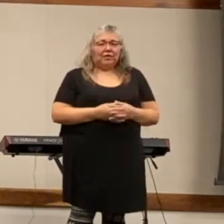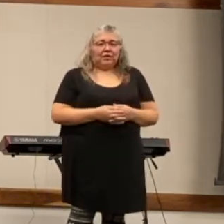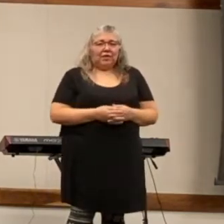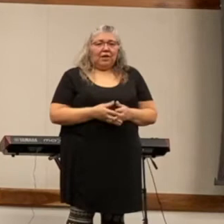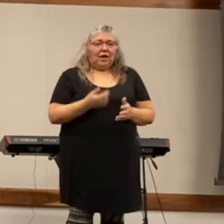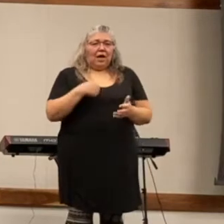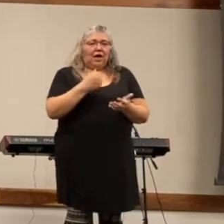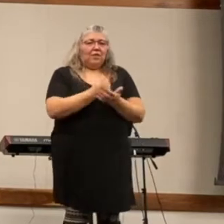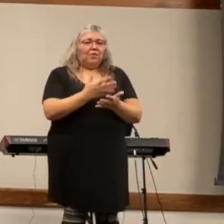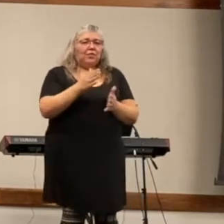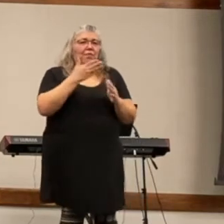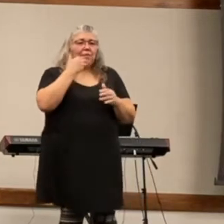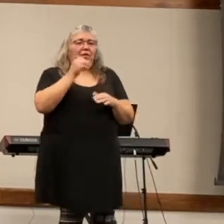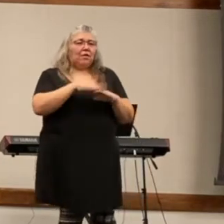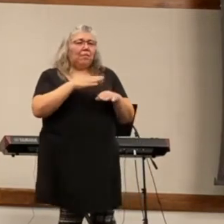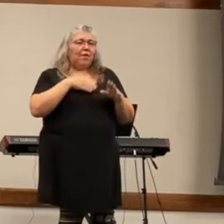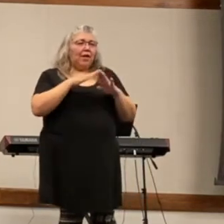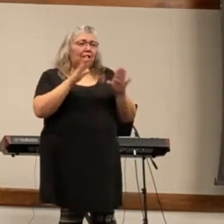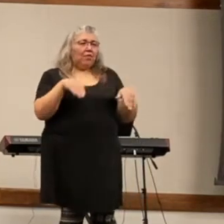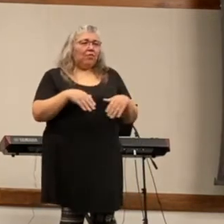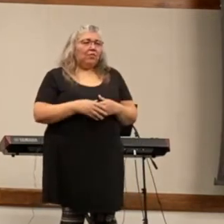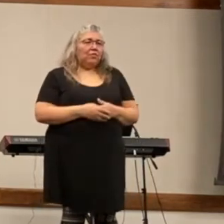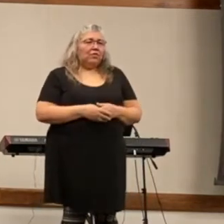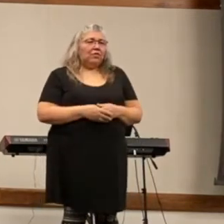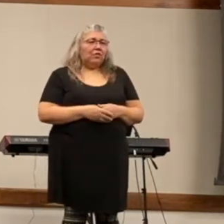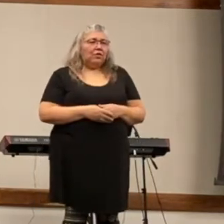I spent the best on my house.